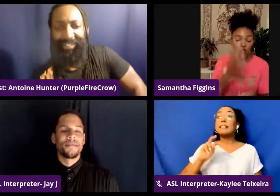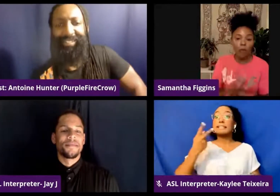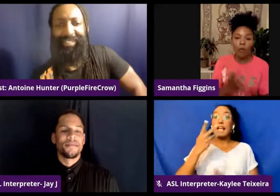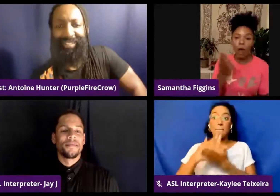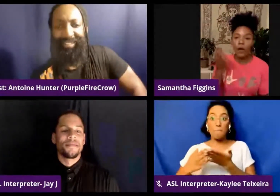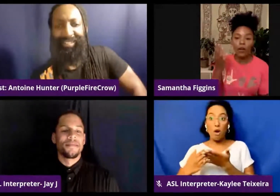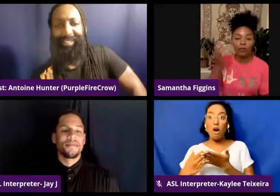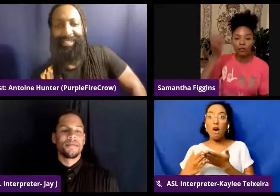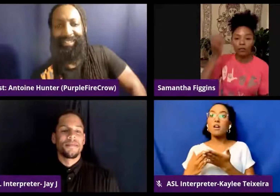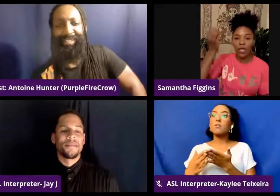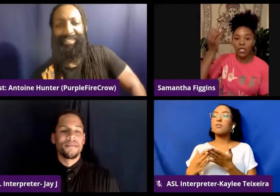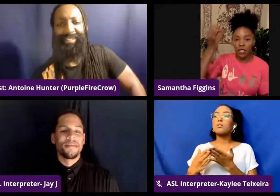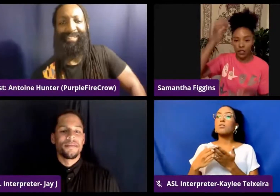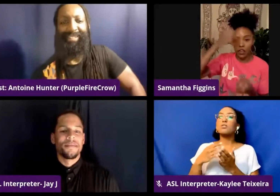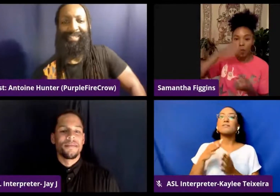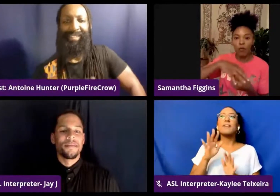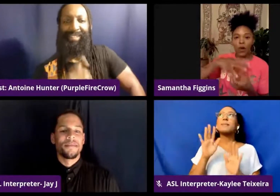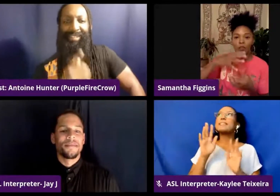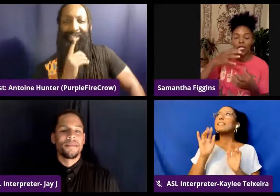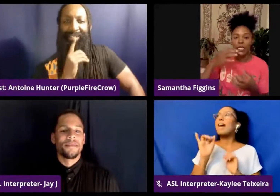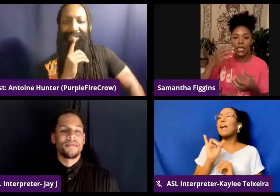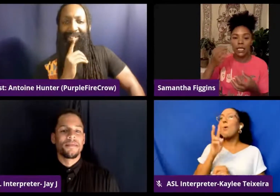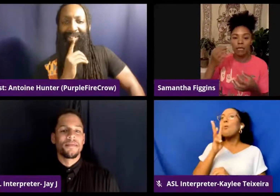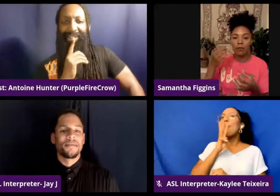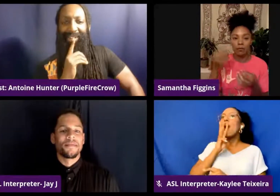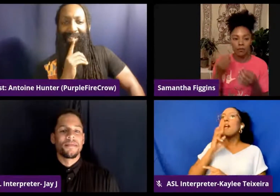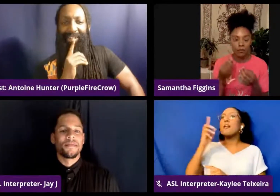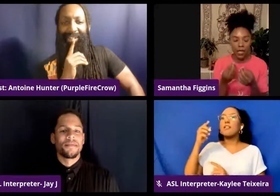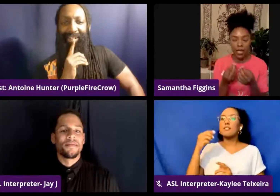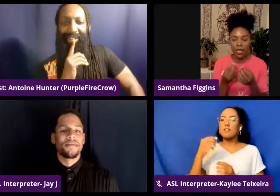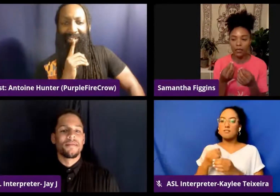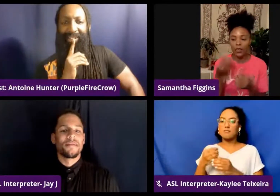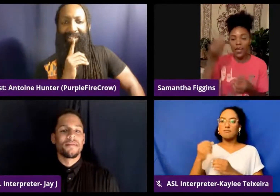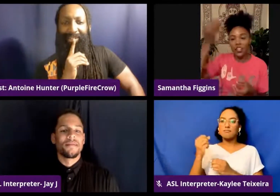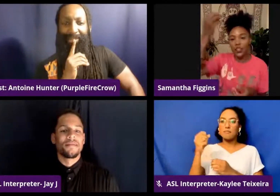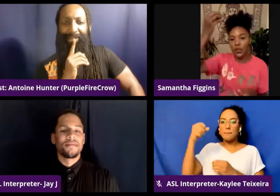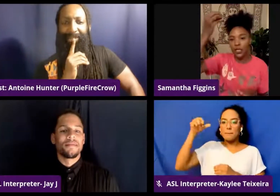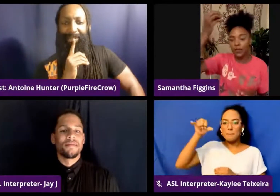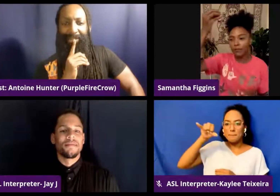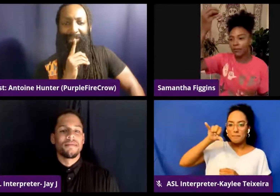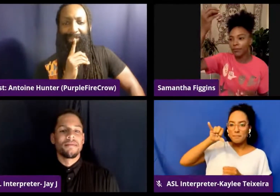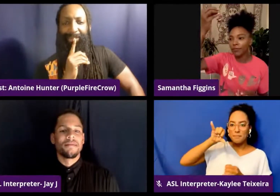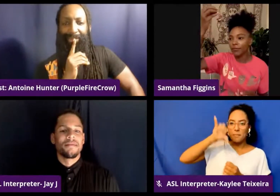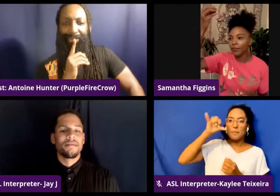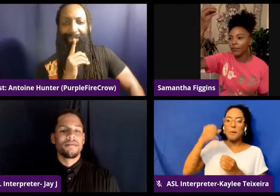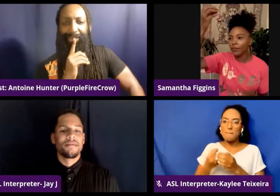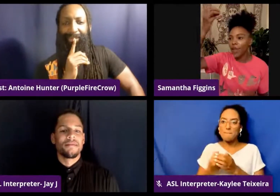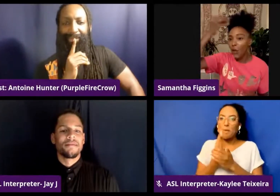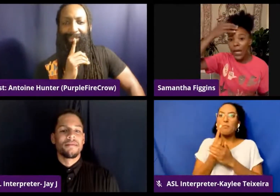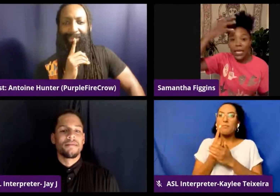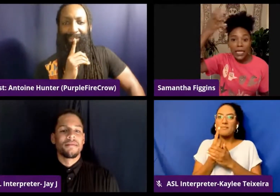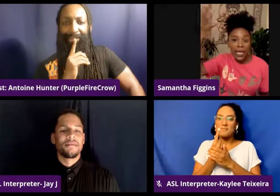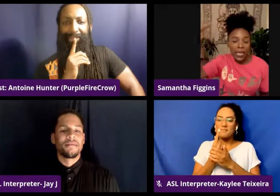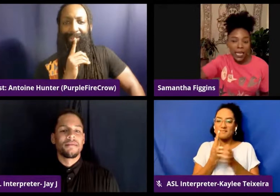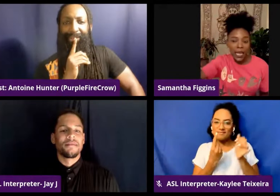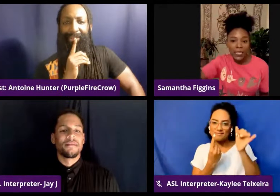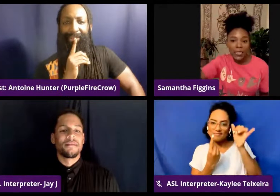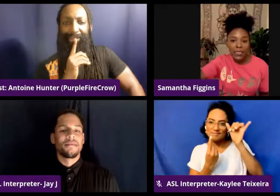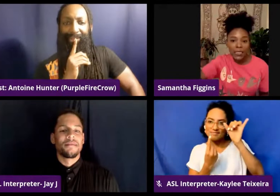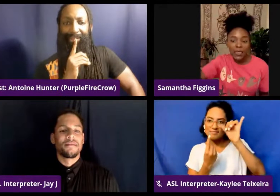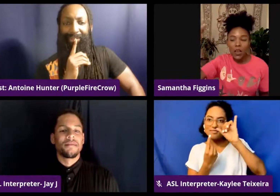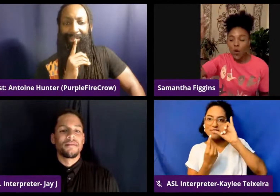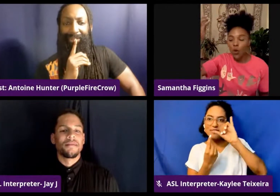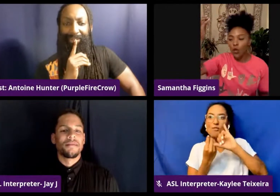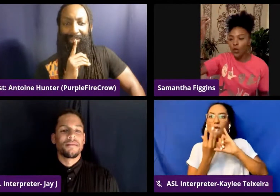like a drop of water, honestly, like a drop of water on the seed. And that is your awakening, I